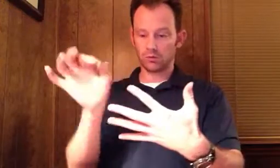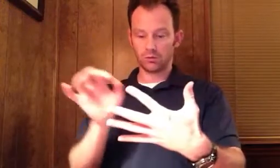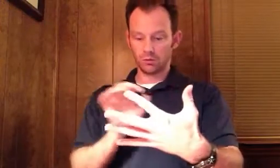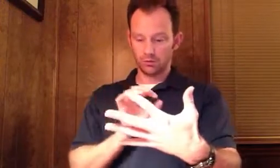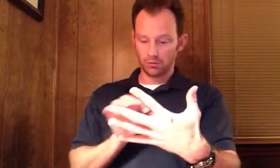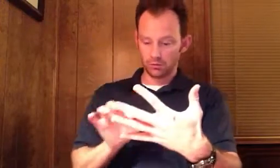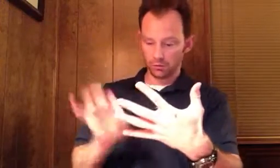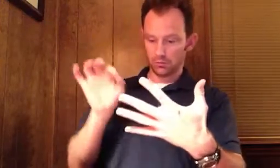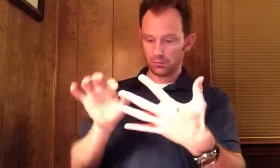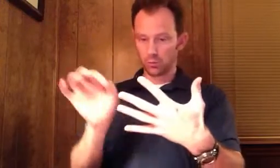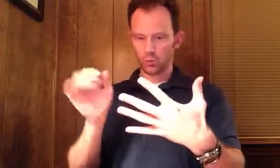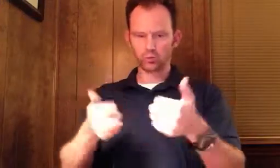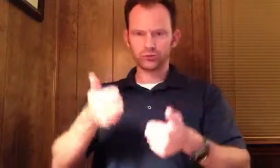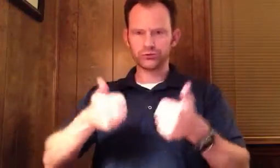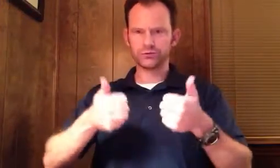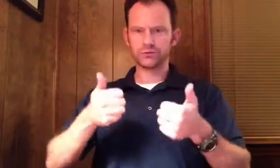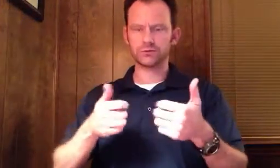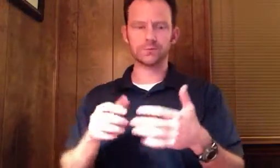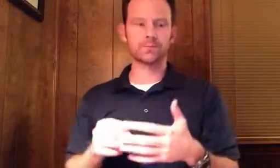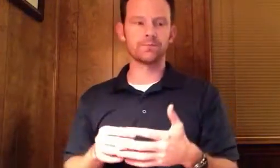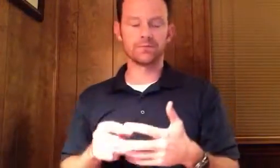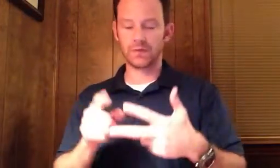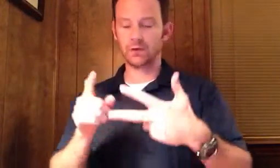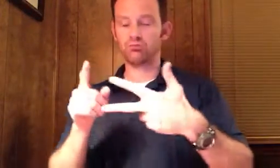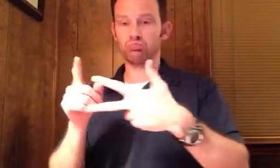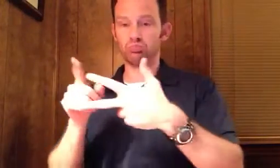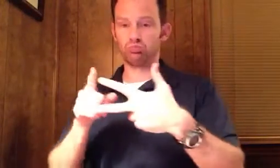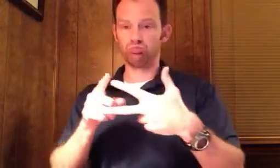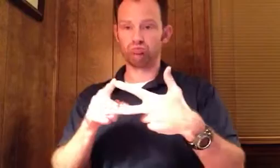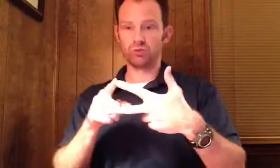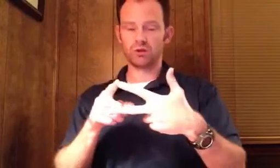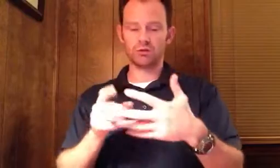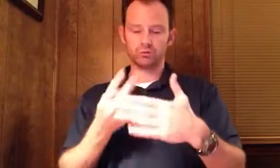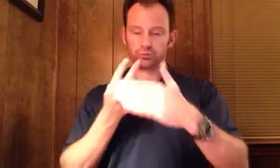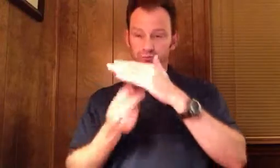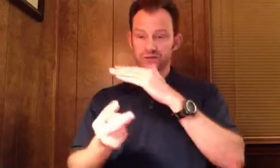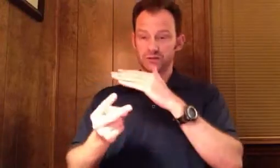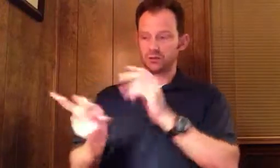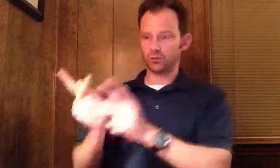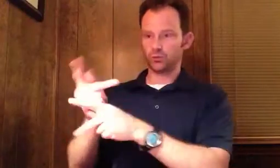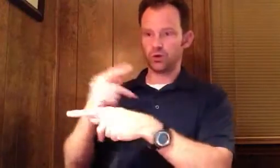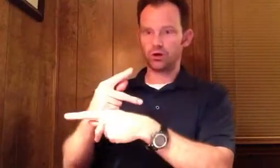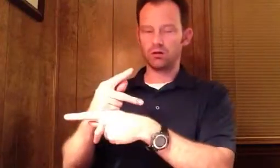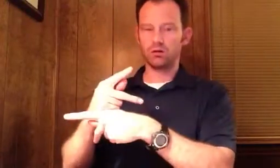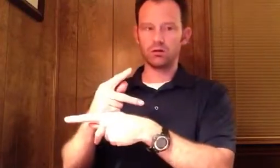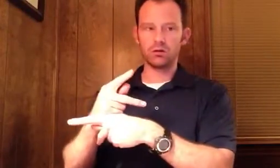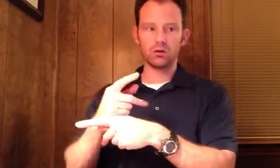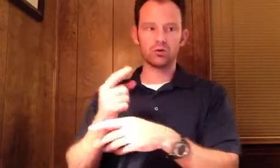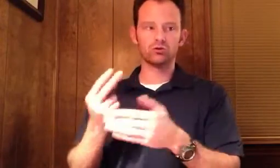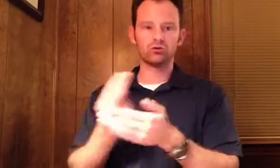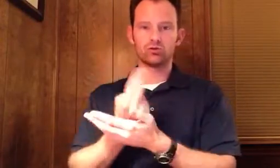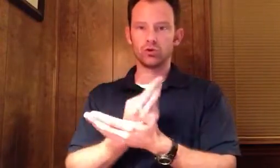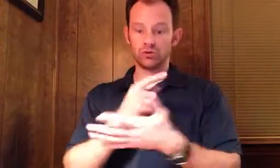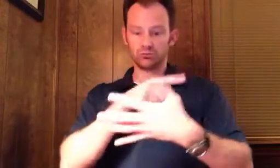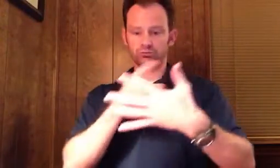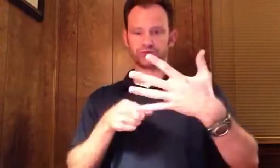single replacement? 2, predict the products using the type of reaction as a model. And then lastly, after writing the formulas